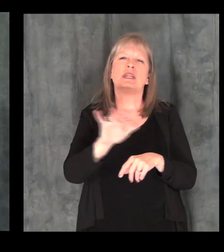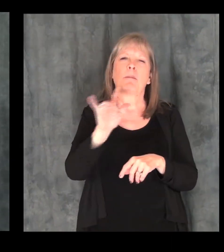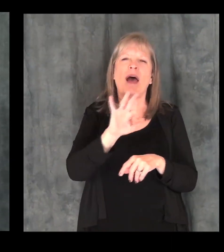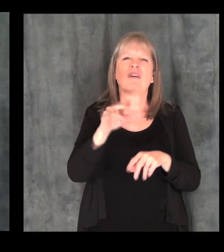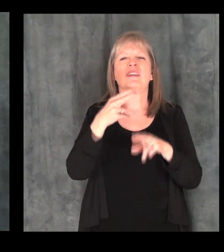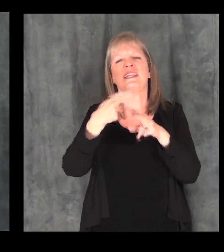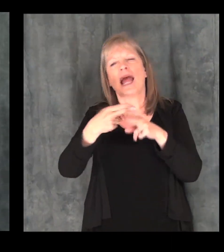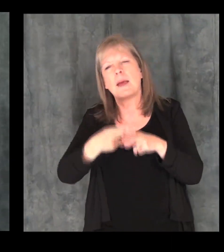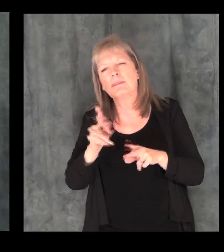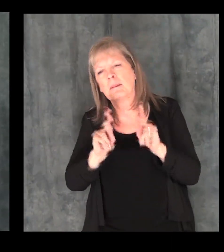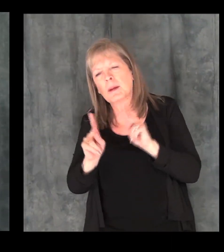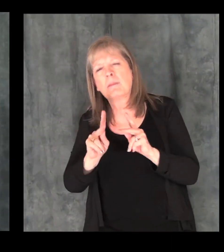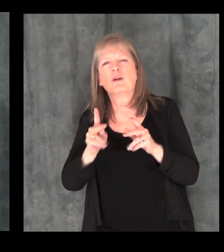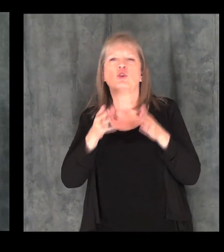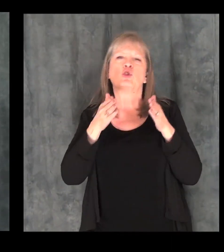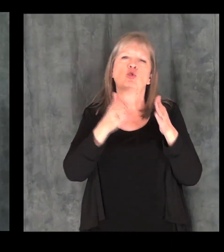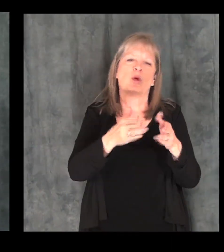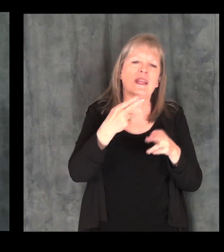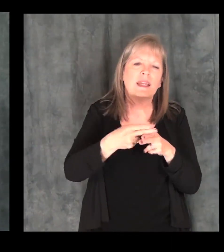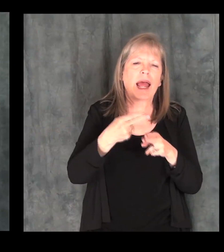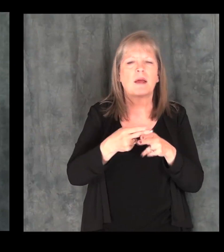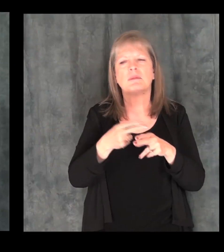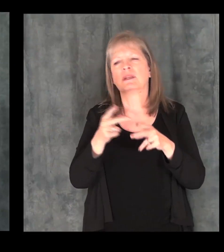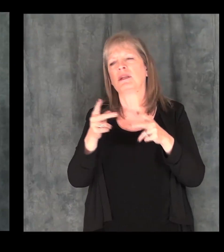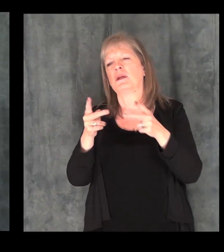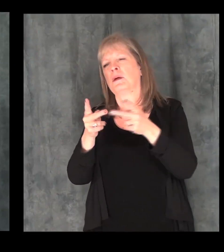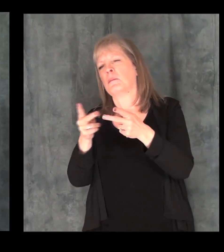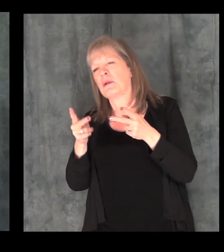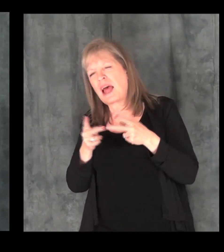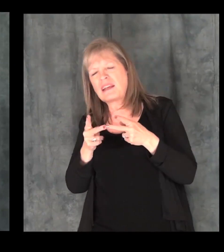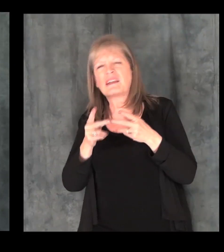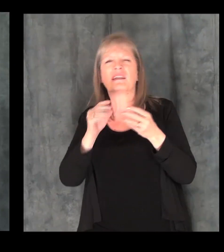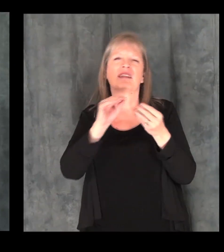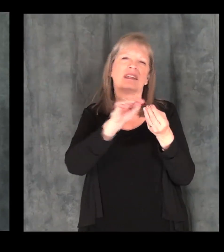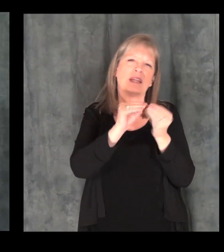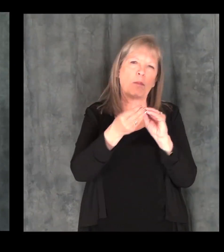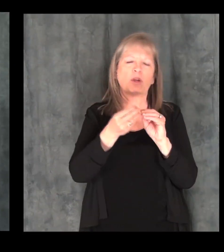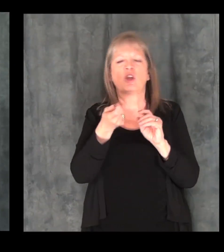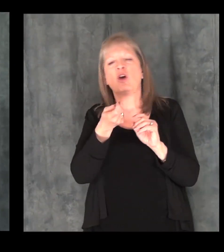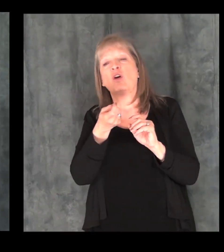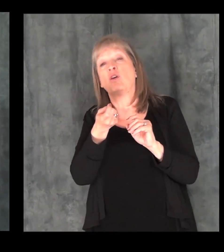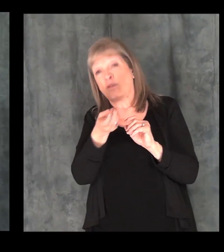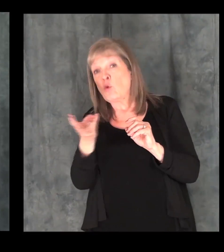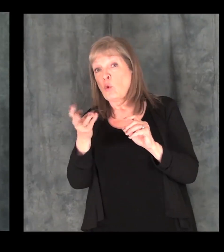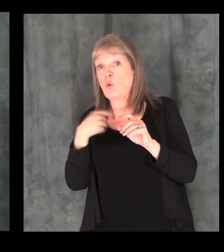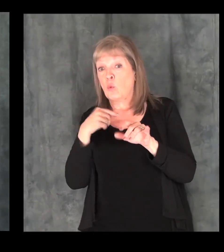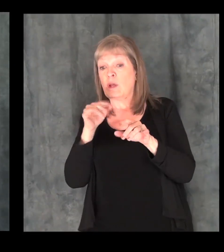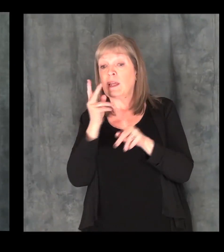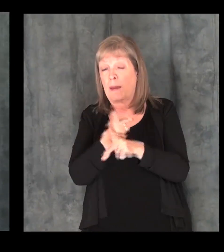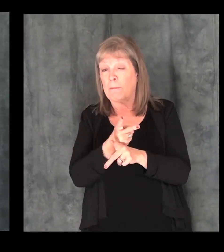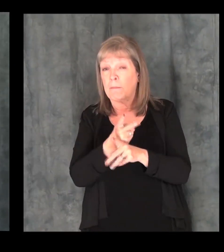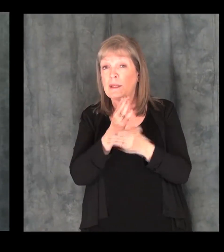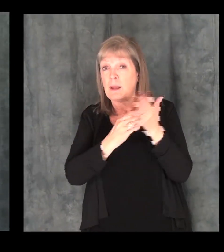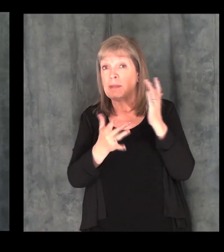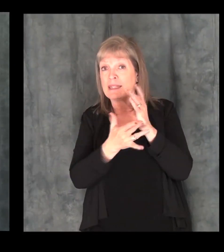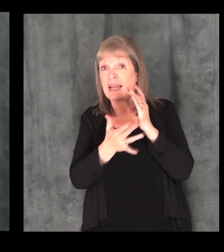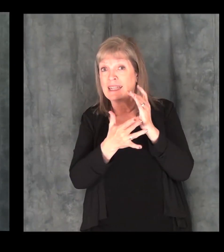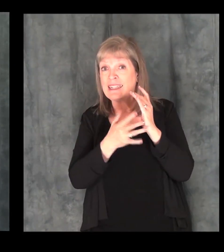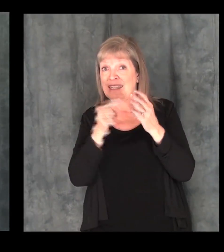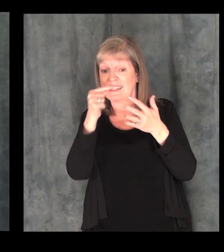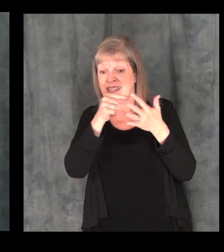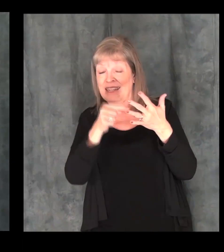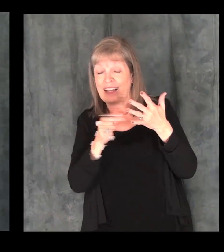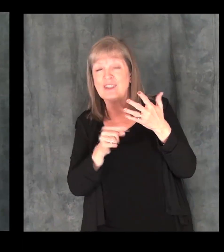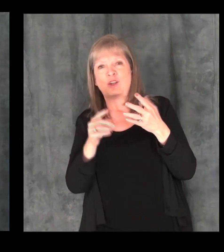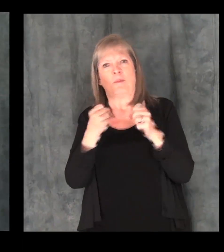places, numbers, and a few other kind of technical details were included in the scripts just to make sure that there might be a couple of little challenges there